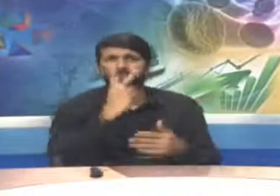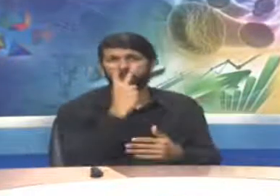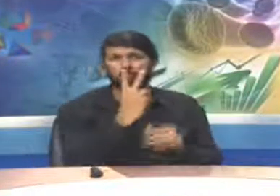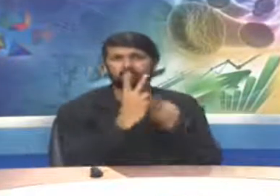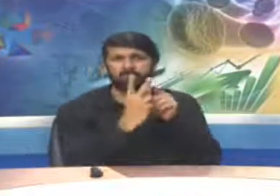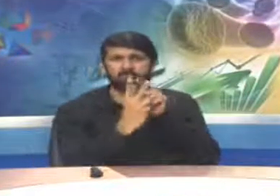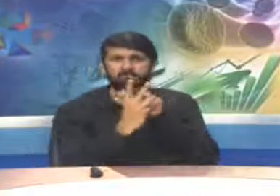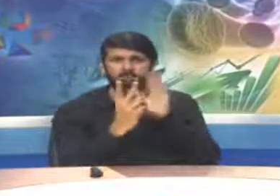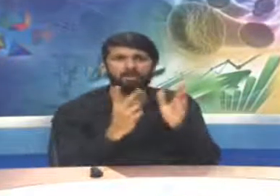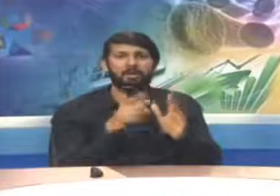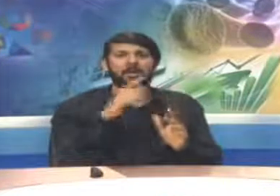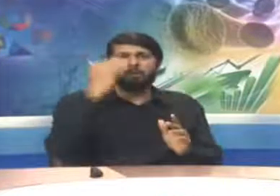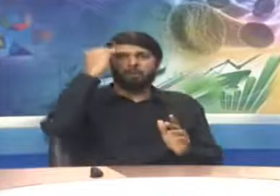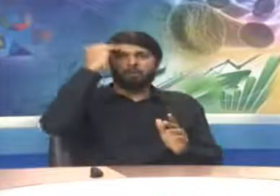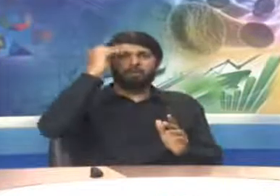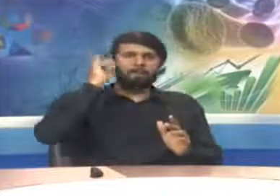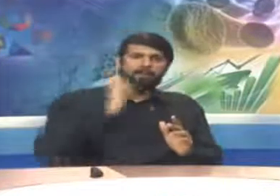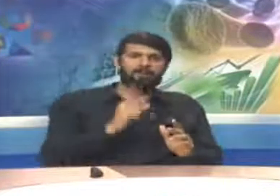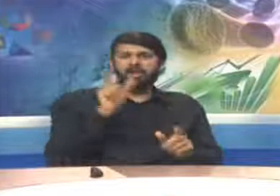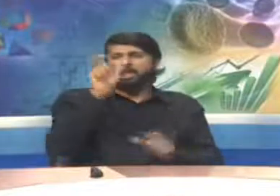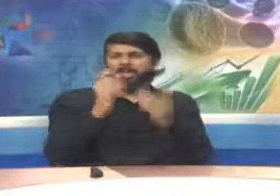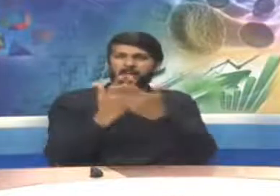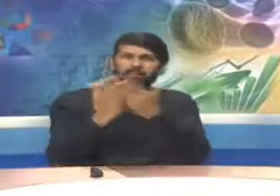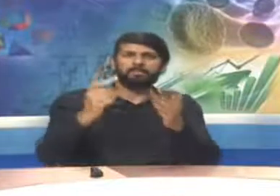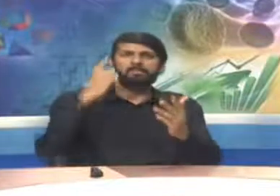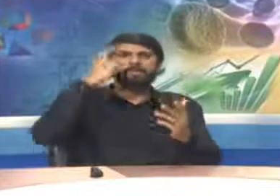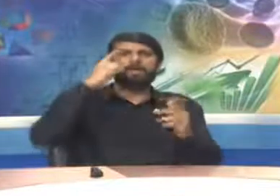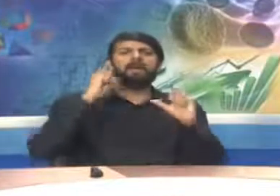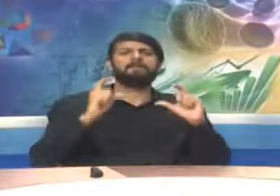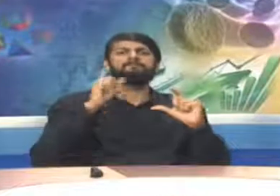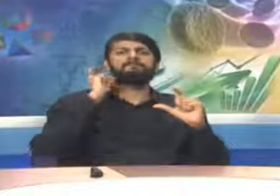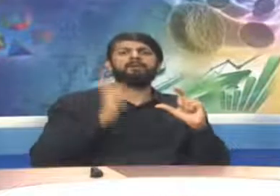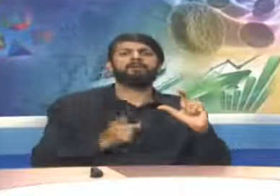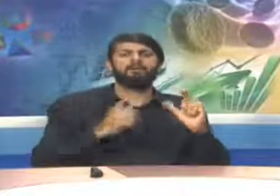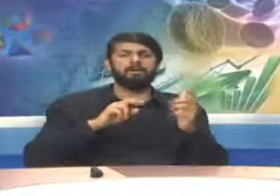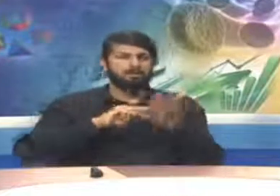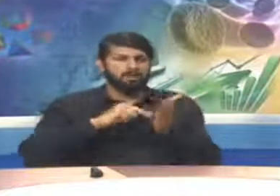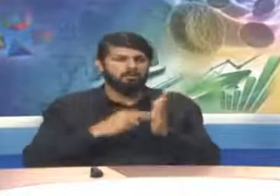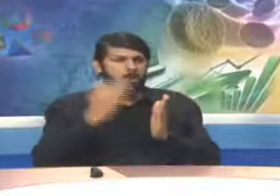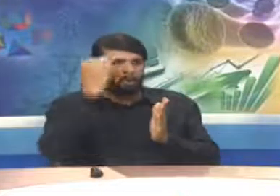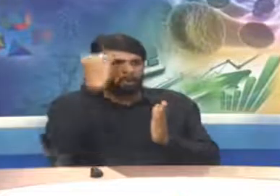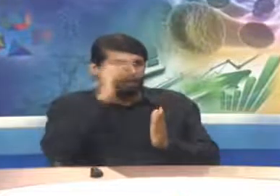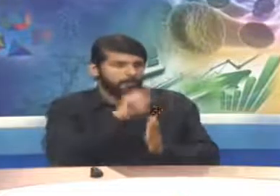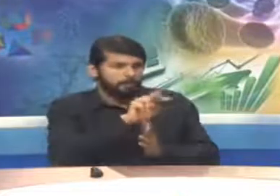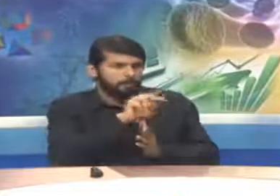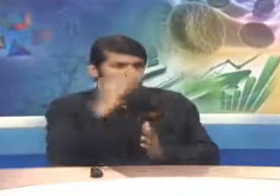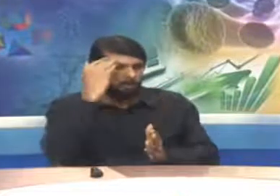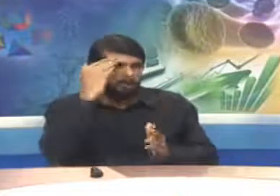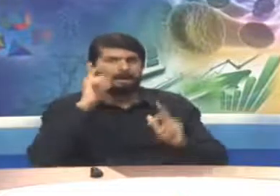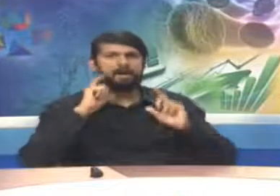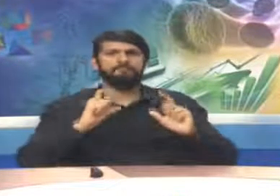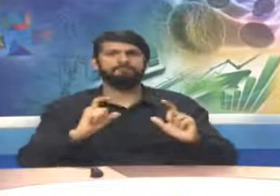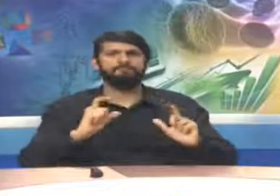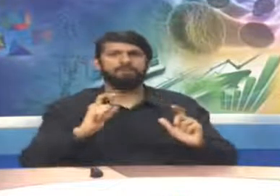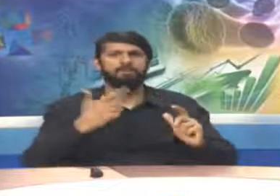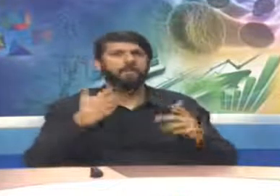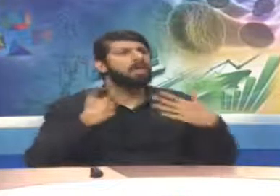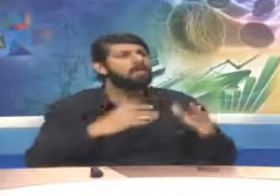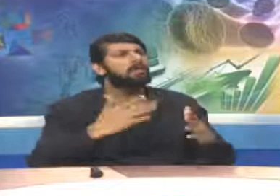inseparable is the relationship between the two, that if one take care of the mean,